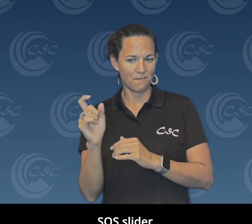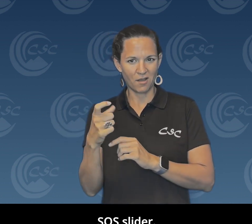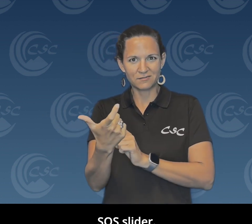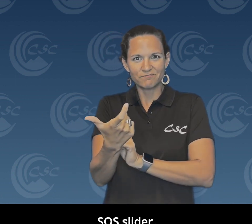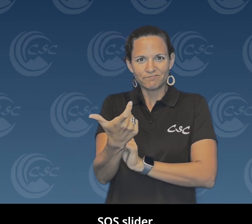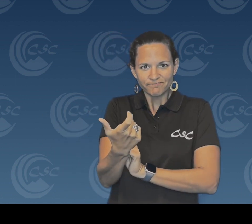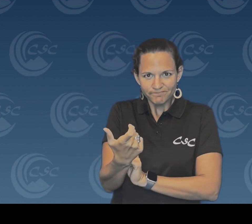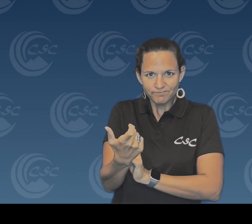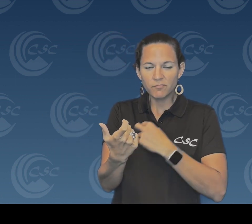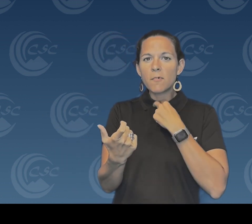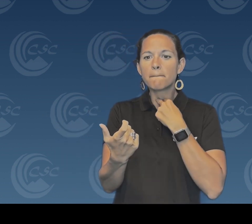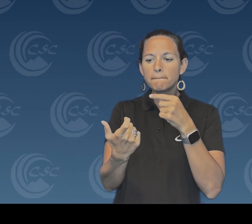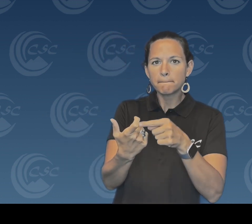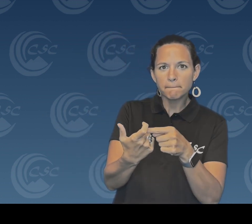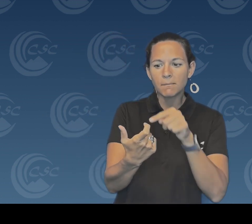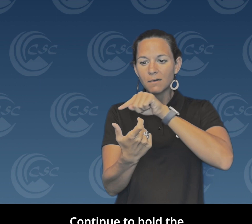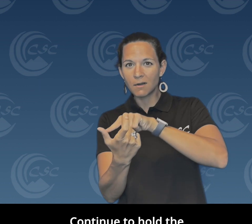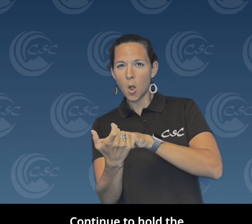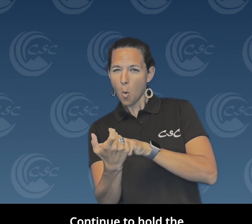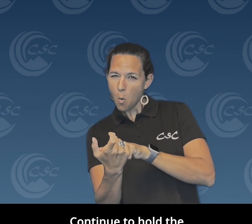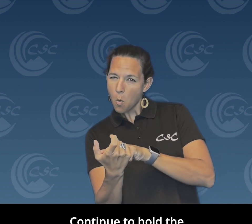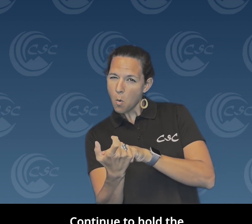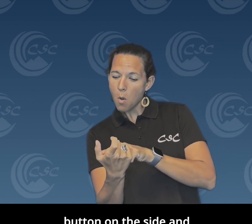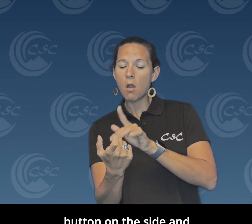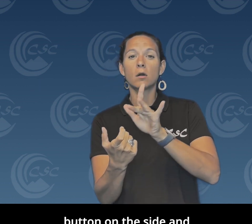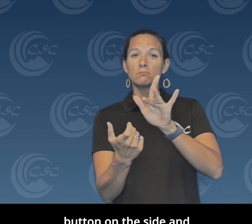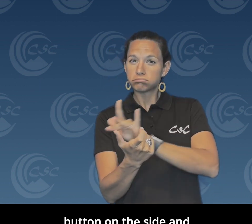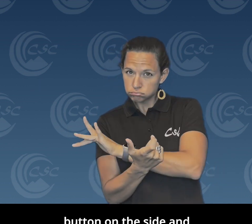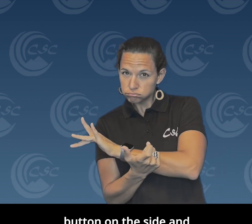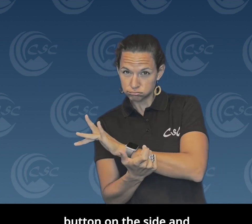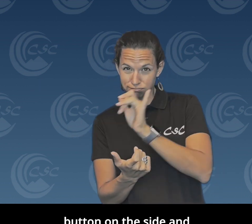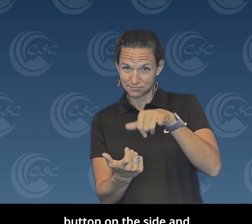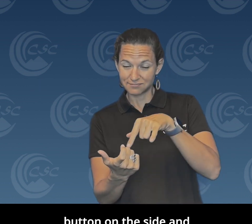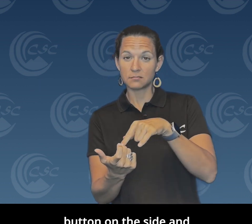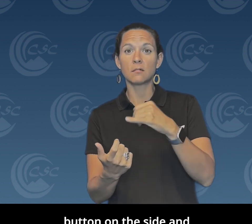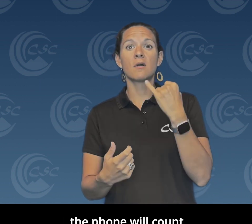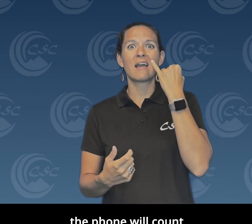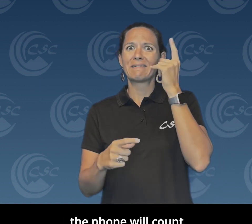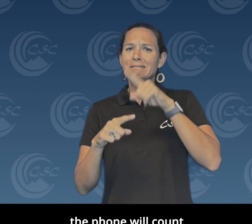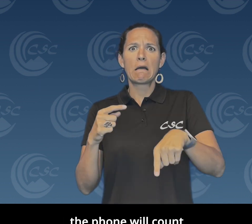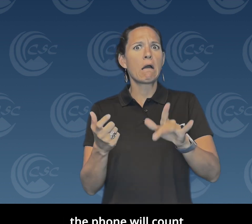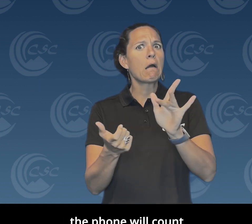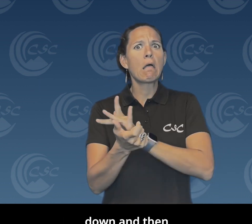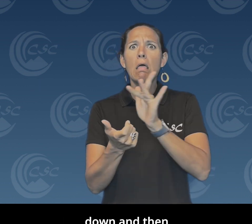SOS slider, continue to hold the button on the side and the phone will count